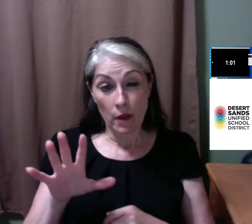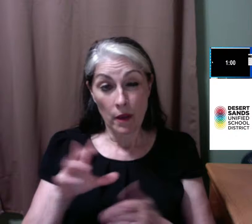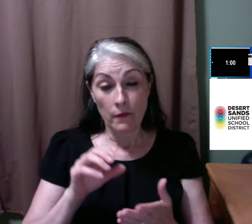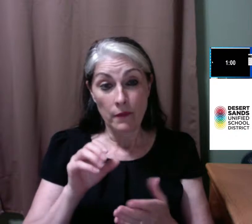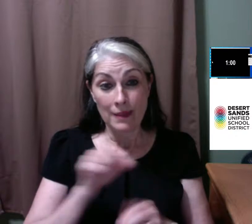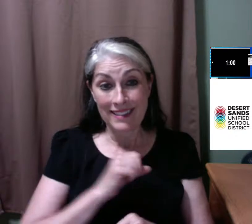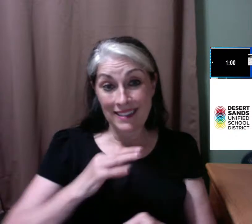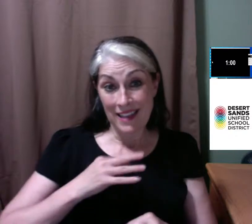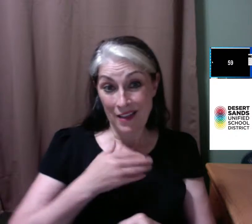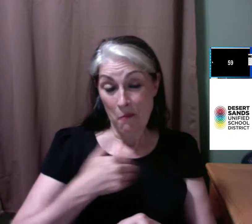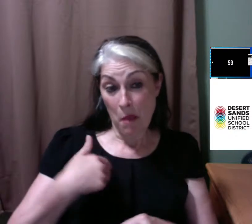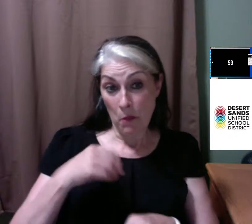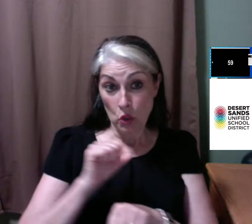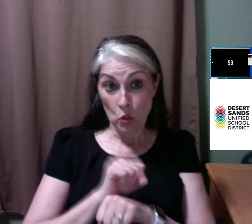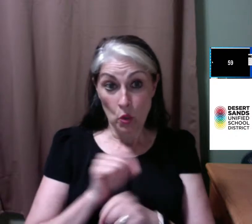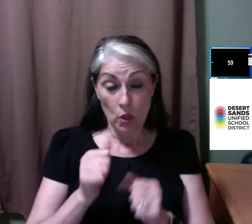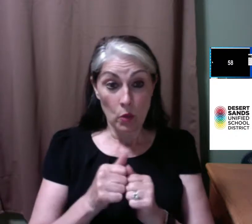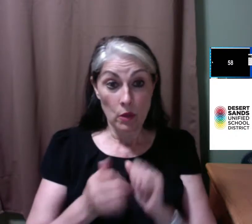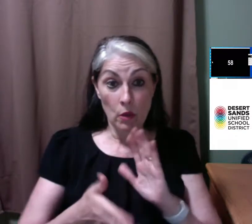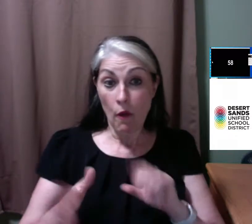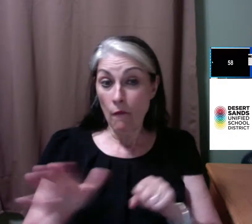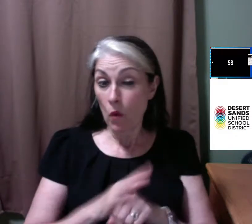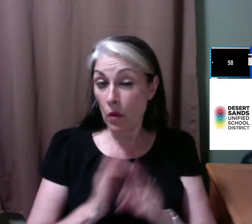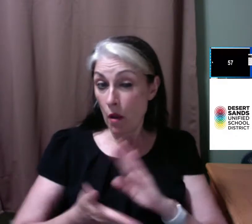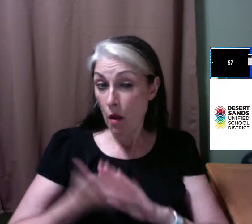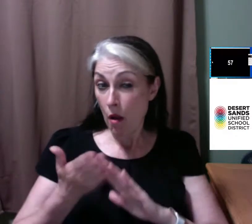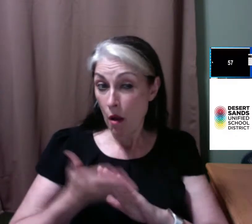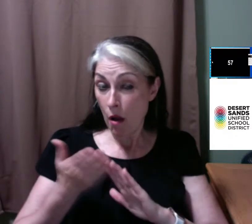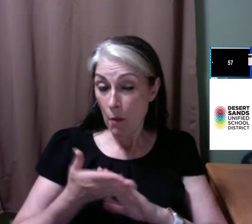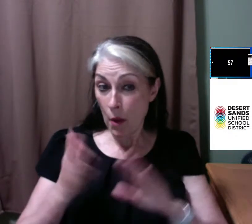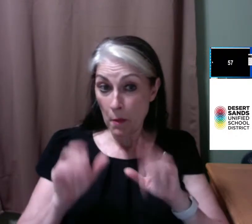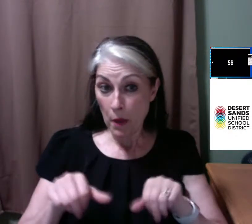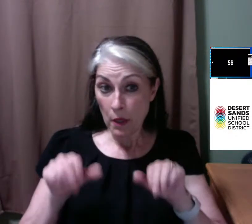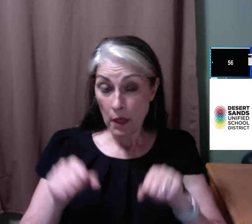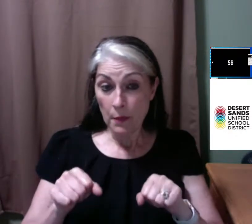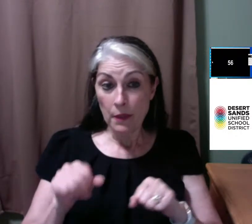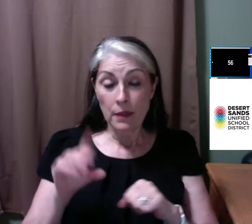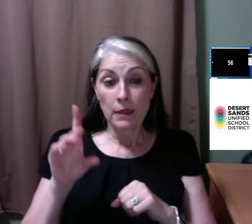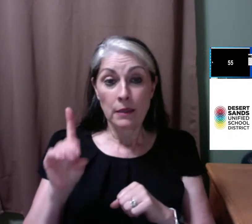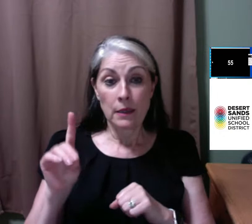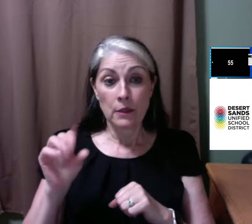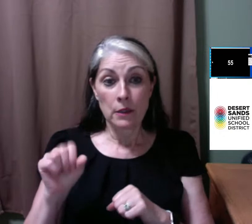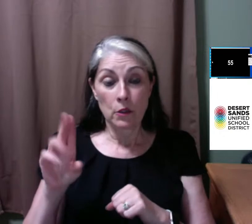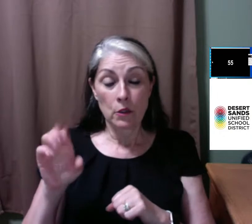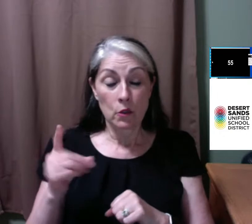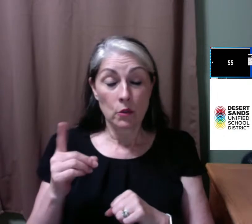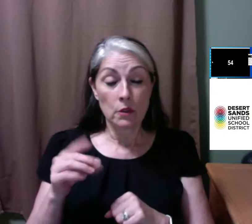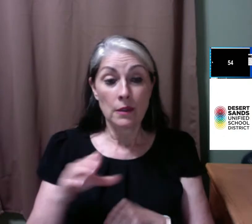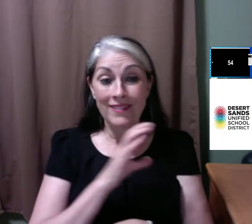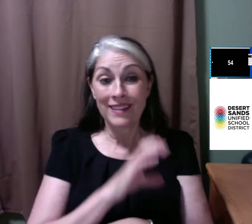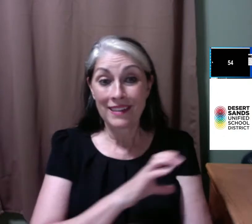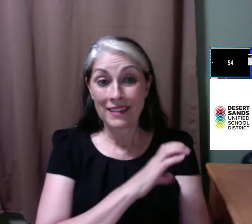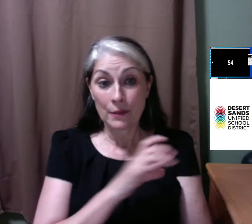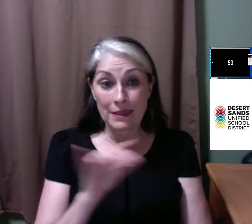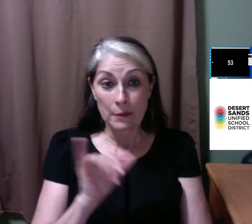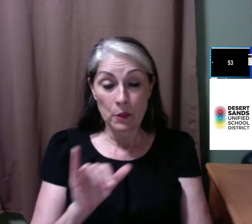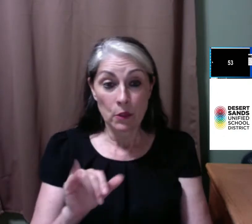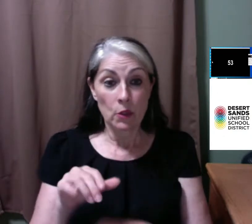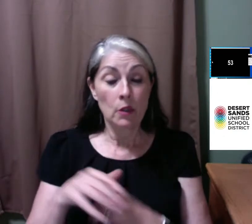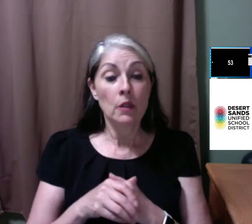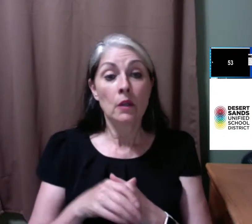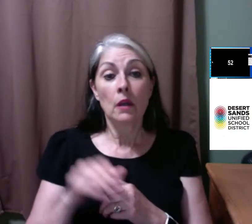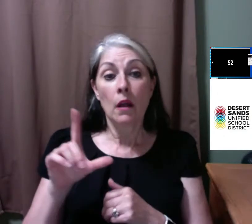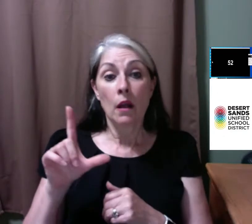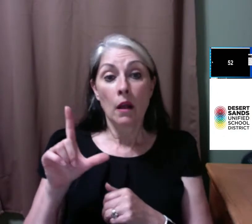students. So in a fully operating system, we have potential in Desert Sands to be a clinic similar to Latino Commissions or Jewish Family